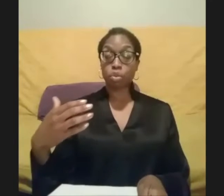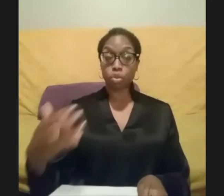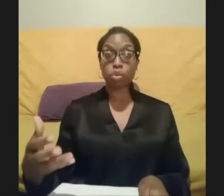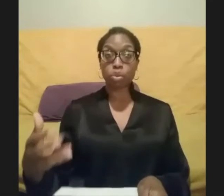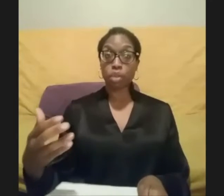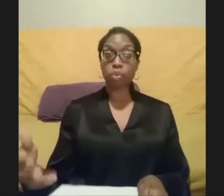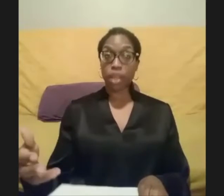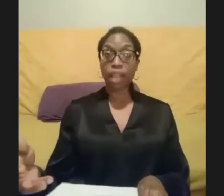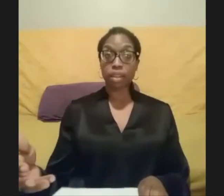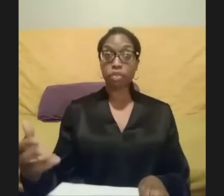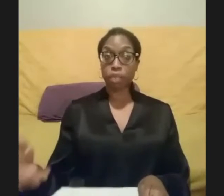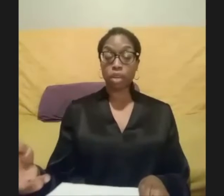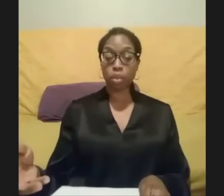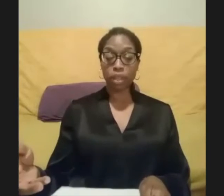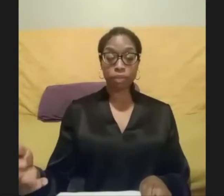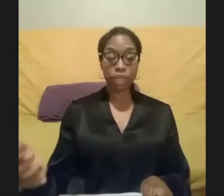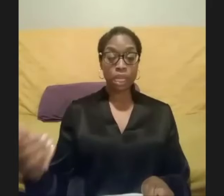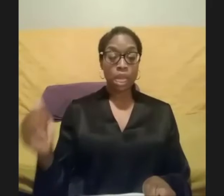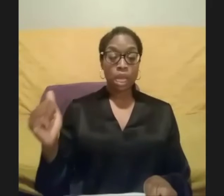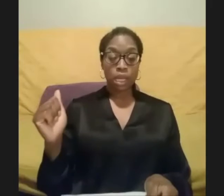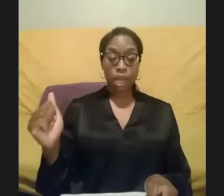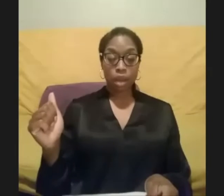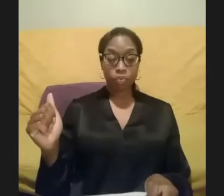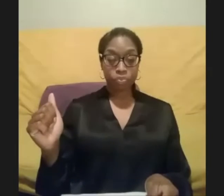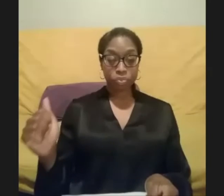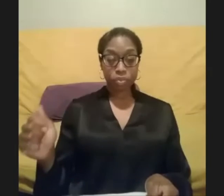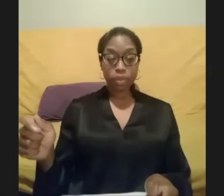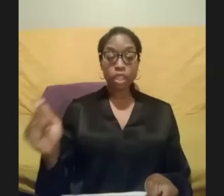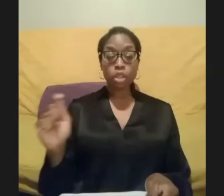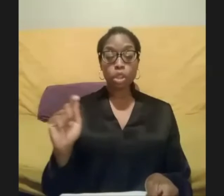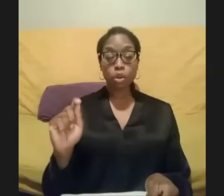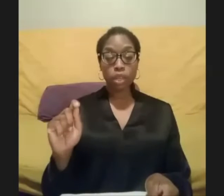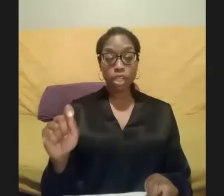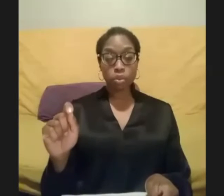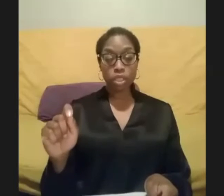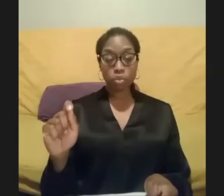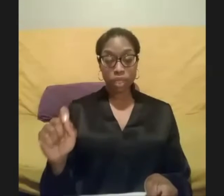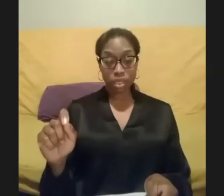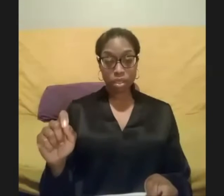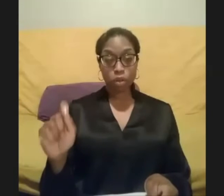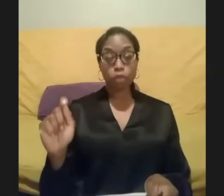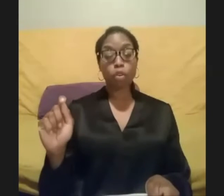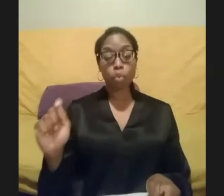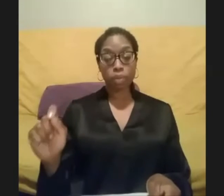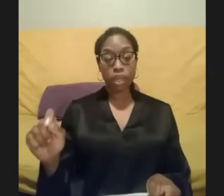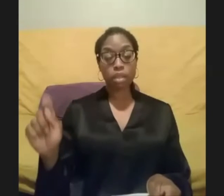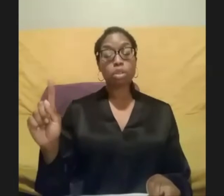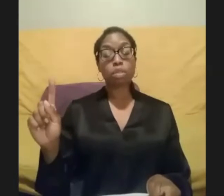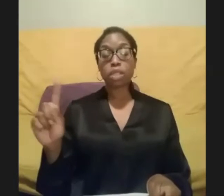truth or that reality for many women. Now, there are increased risks for women to be screened